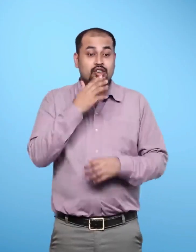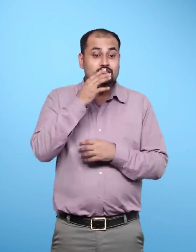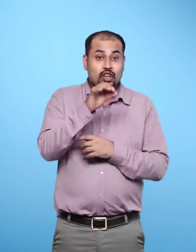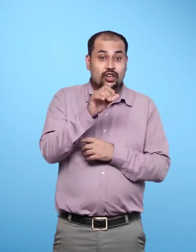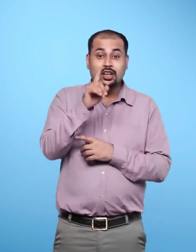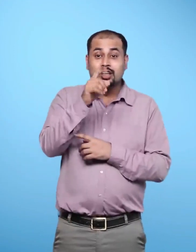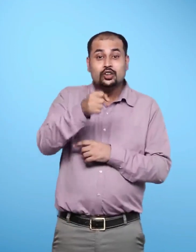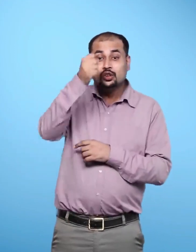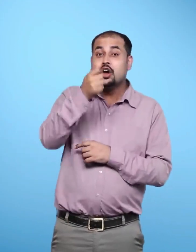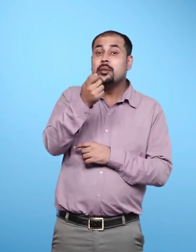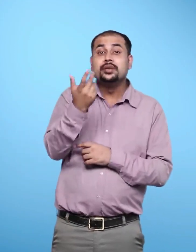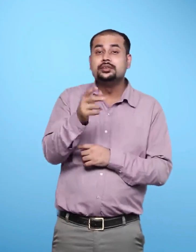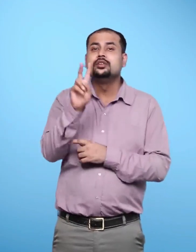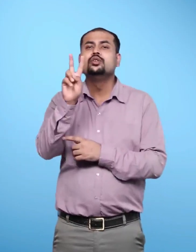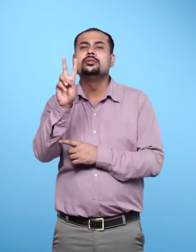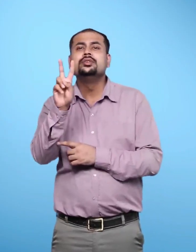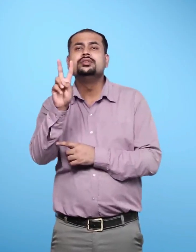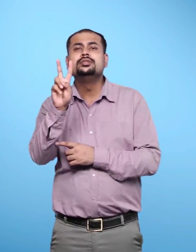Its price is rupees 2 per kilogram.